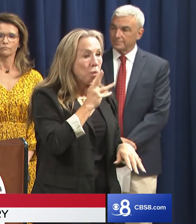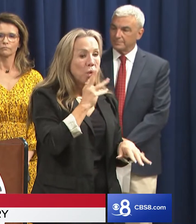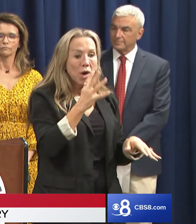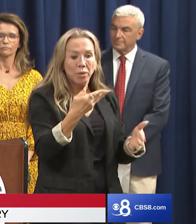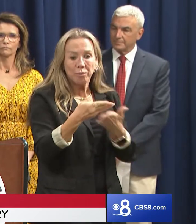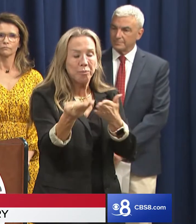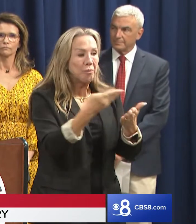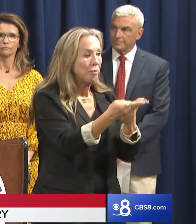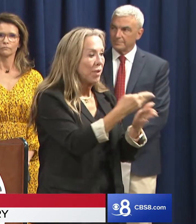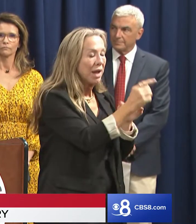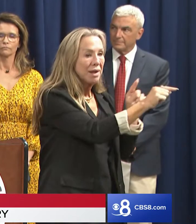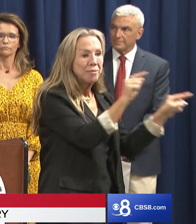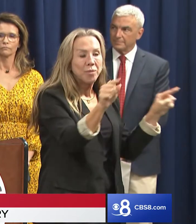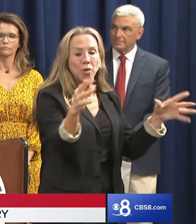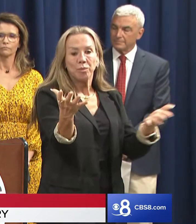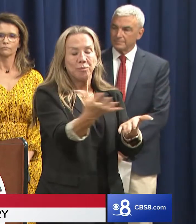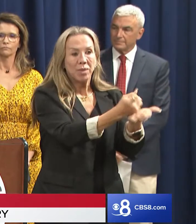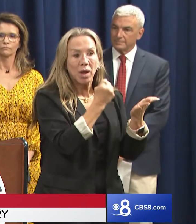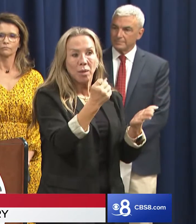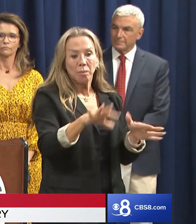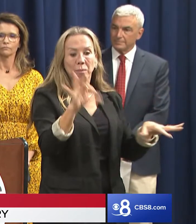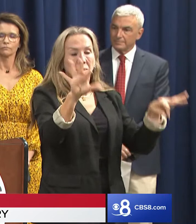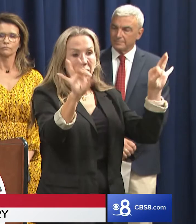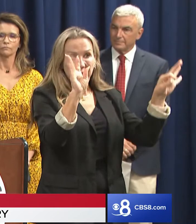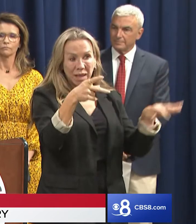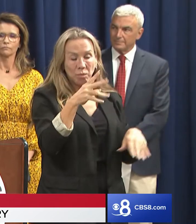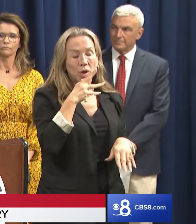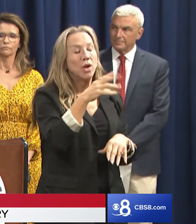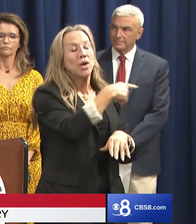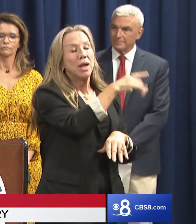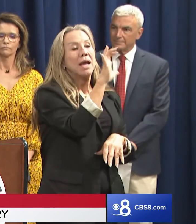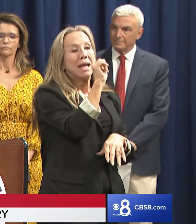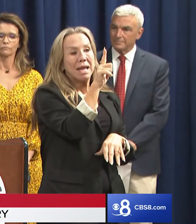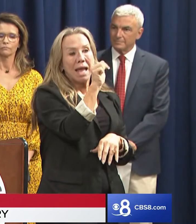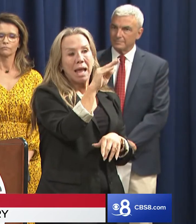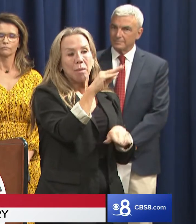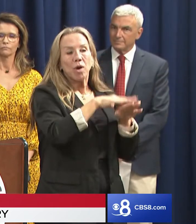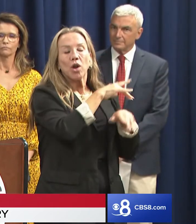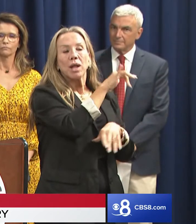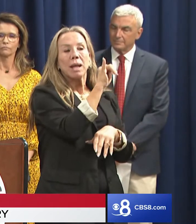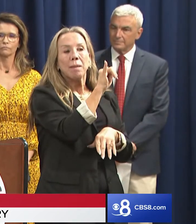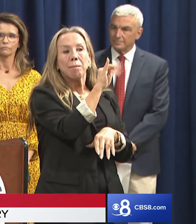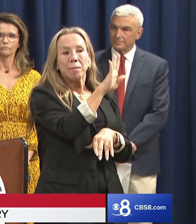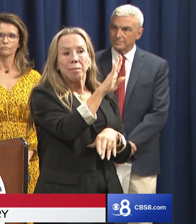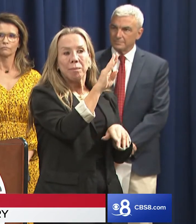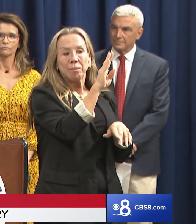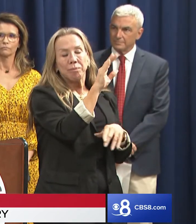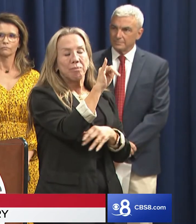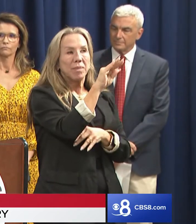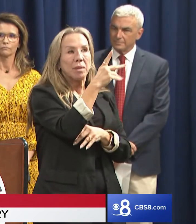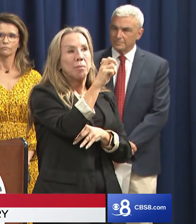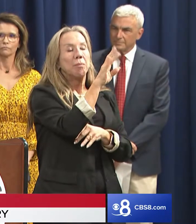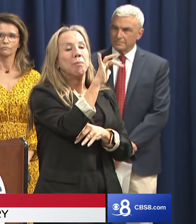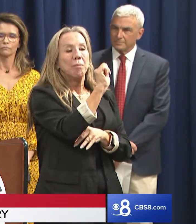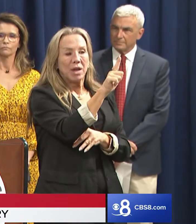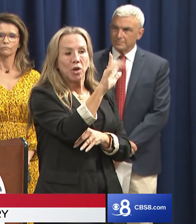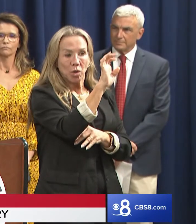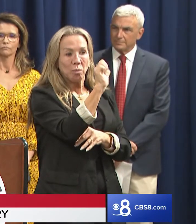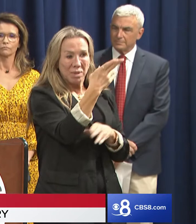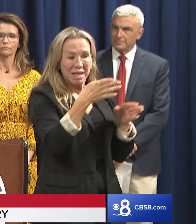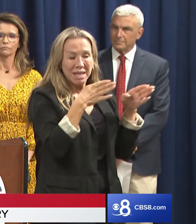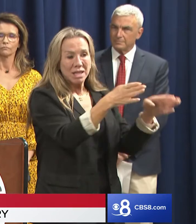these areas, currently Cal-Am has a pickup location in Imperial Beach on Palm Avenue, and they are working on